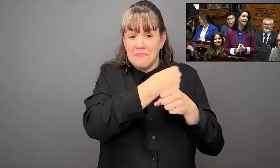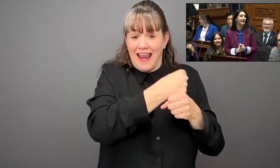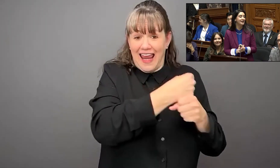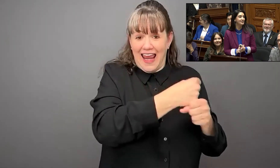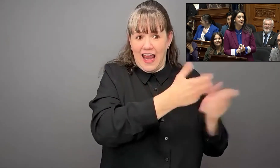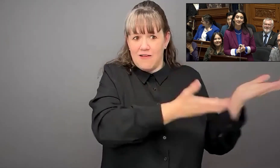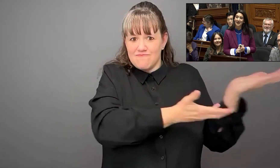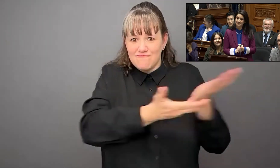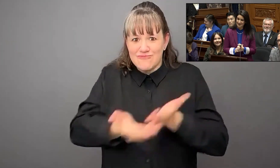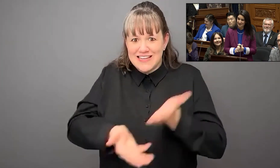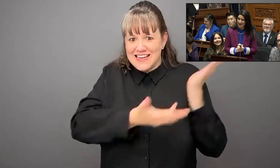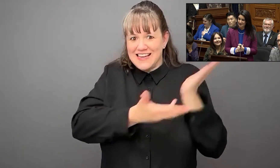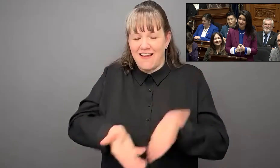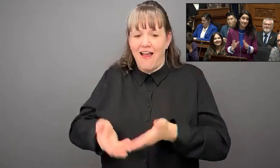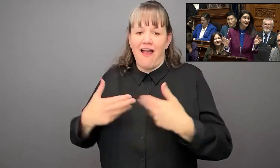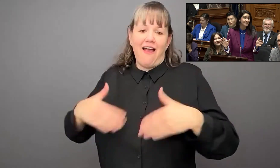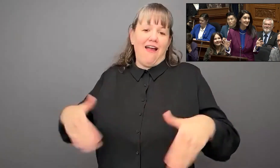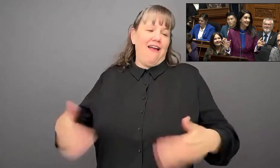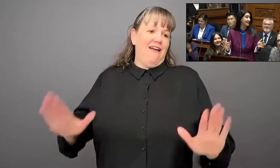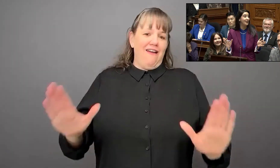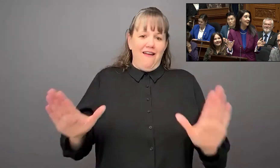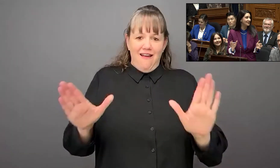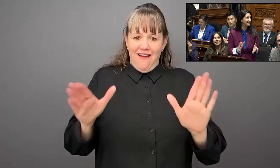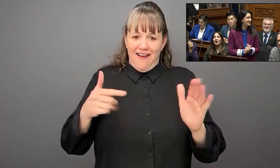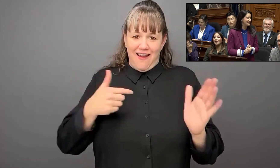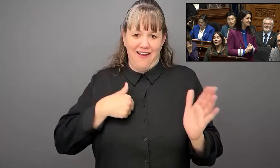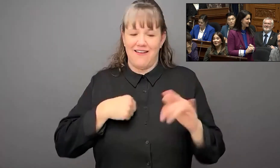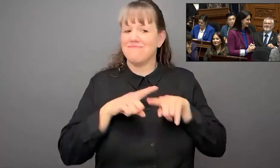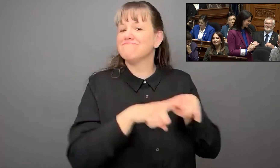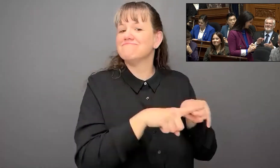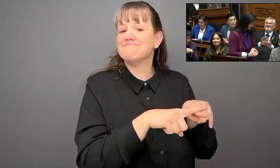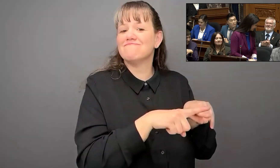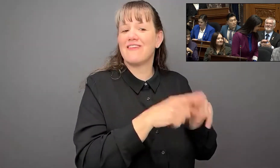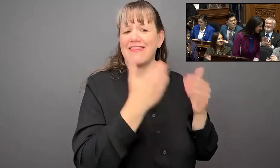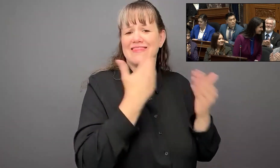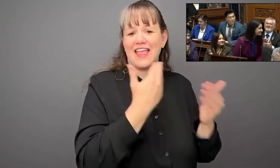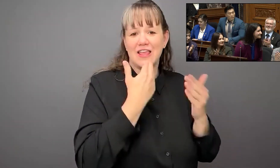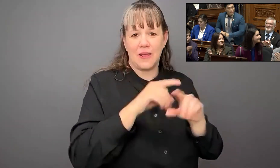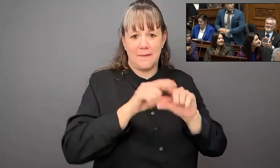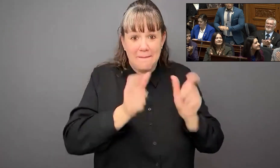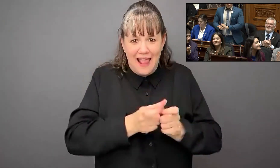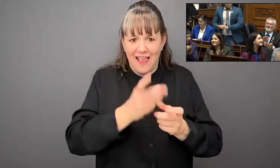say, I don't know what I would do without him, bagels and all. Thank you so much.